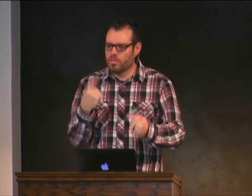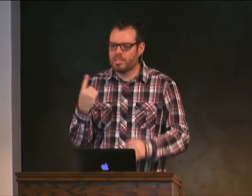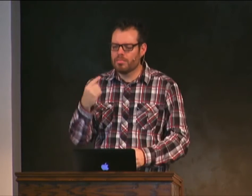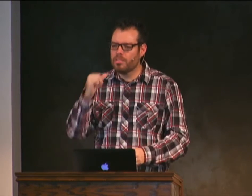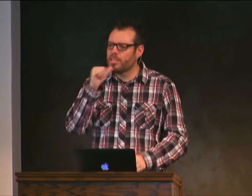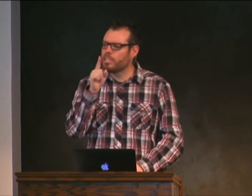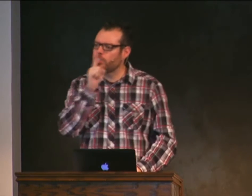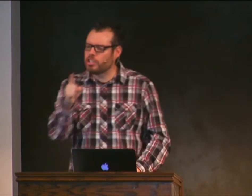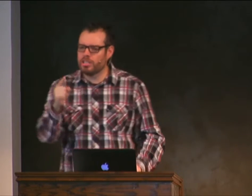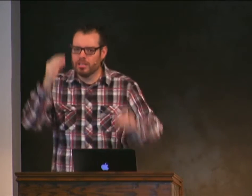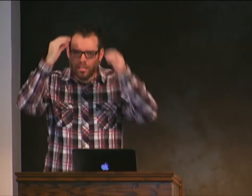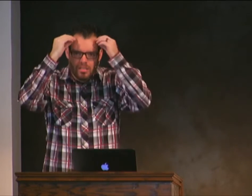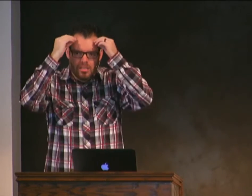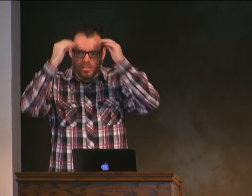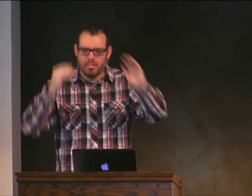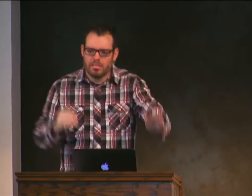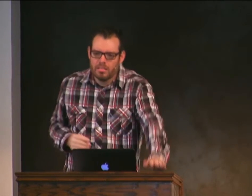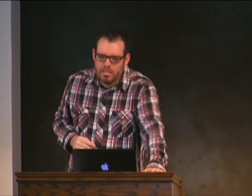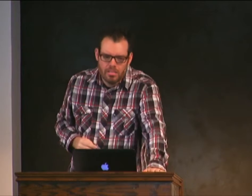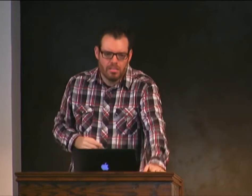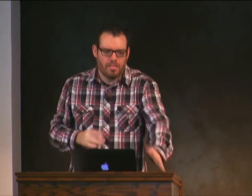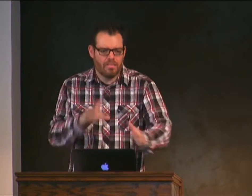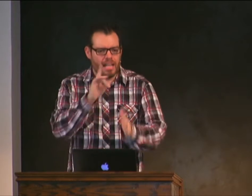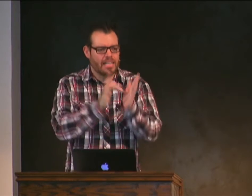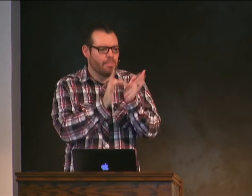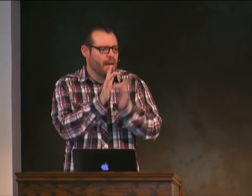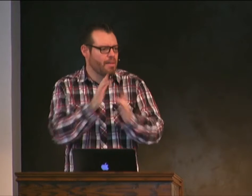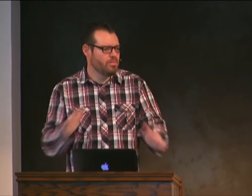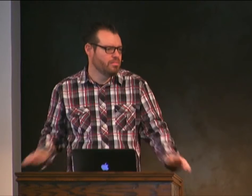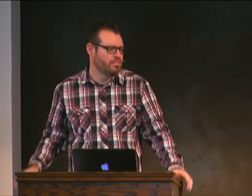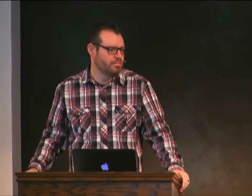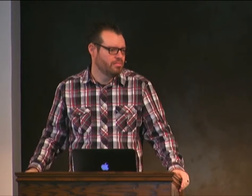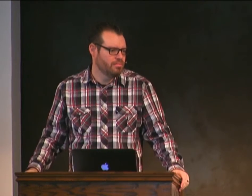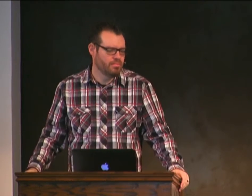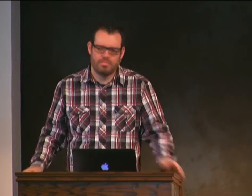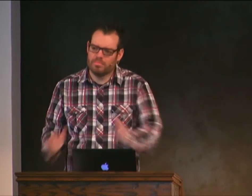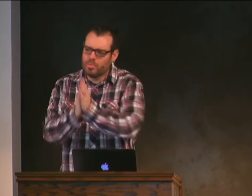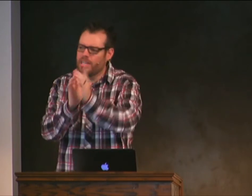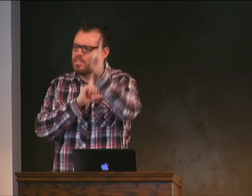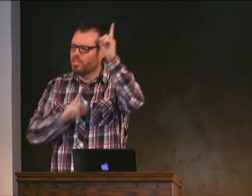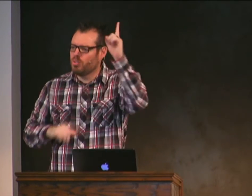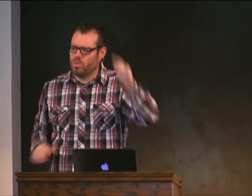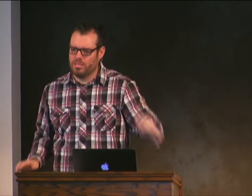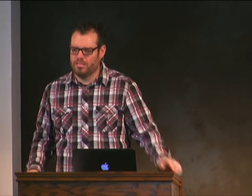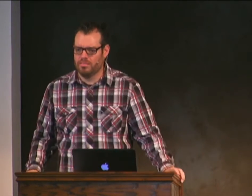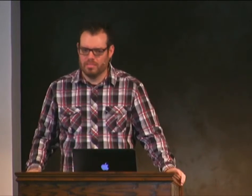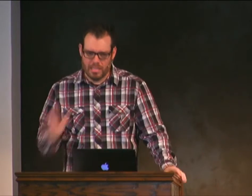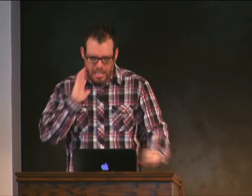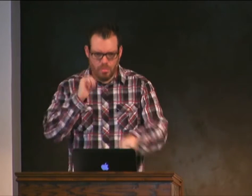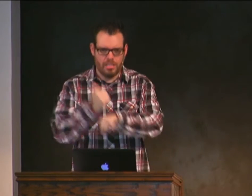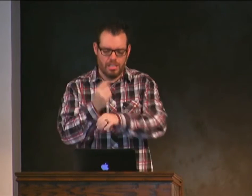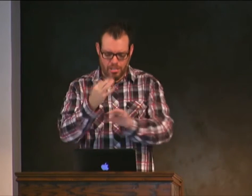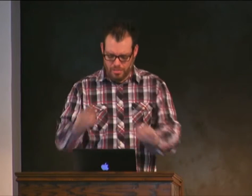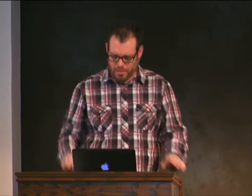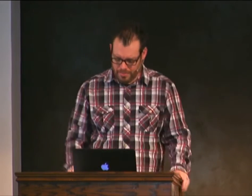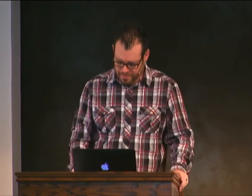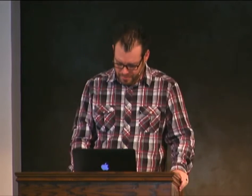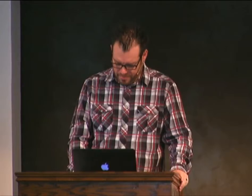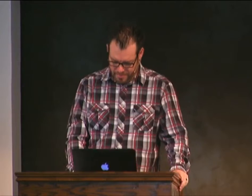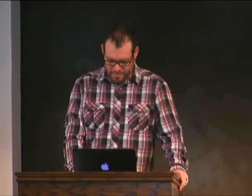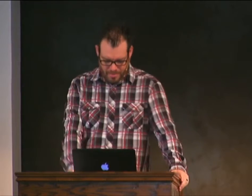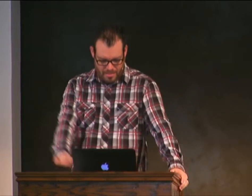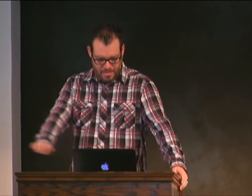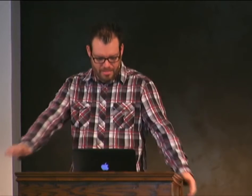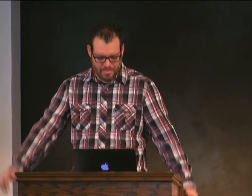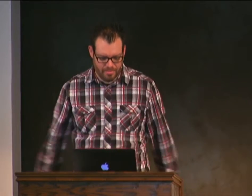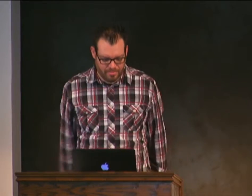You're struggling with something you're not sure. Find it in the Bible. Pray to the Lord. He will set you free.